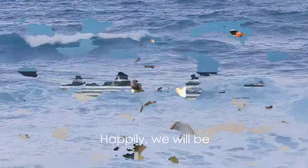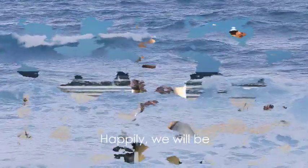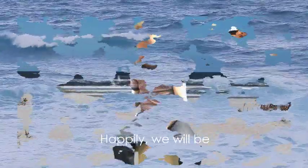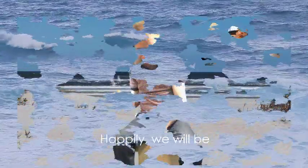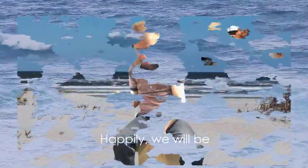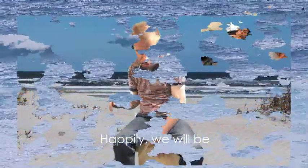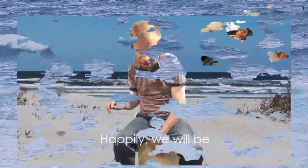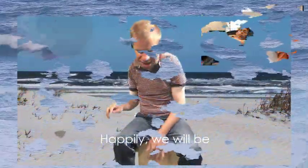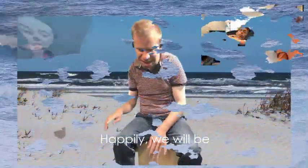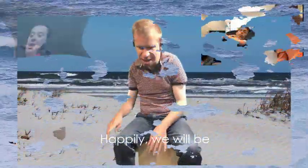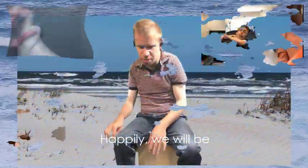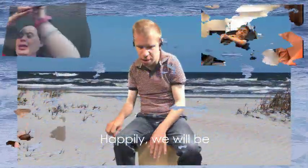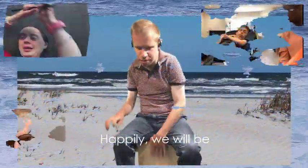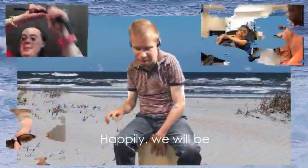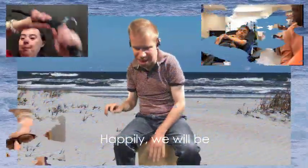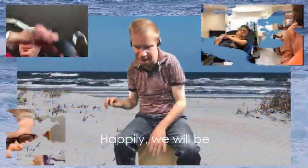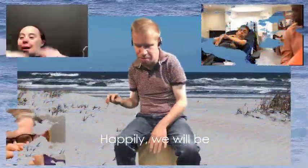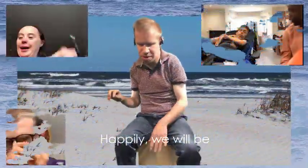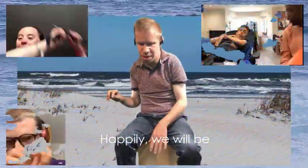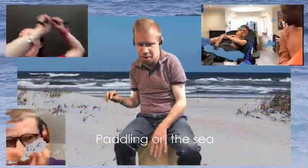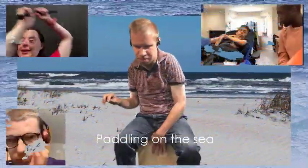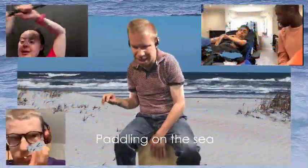company. We will be